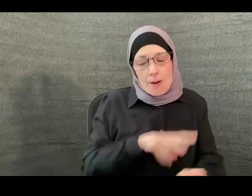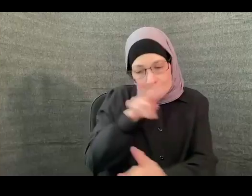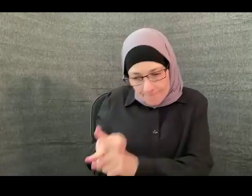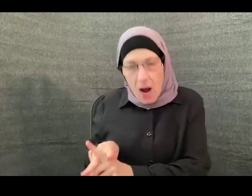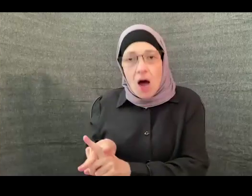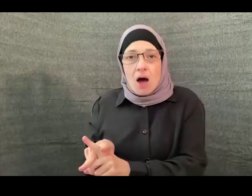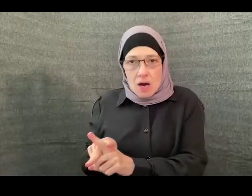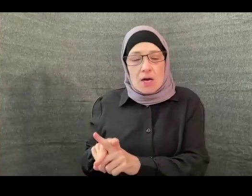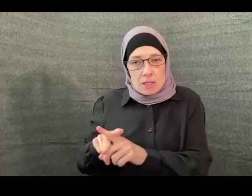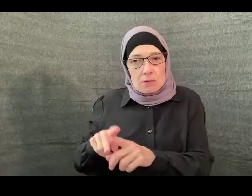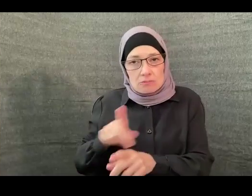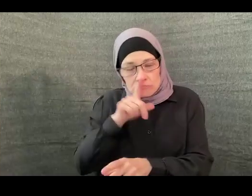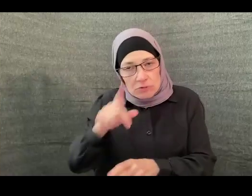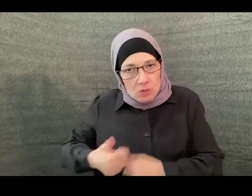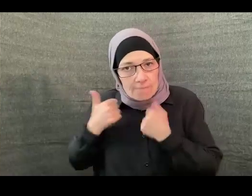faith alive.